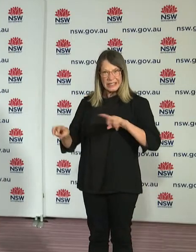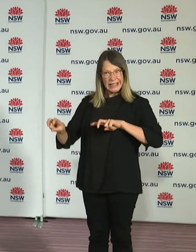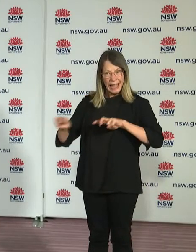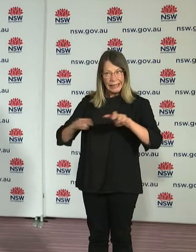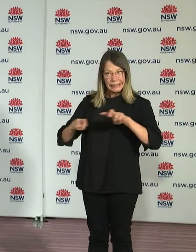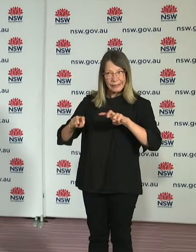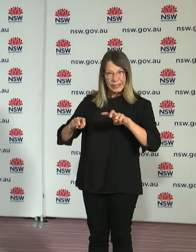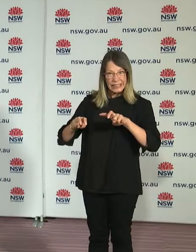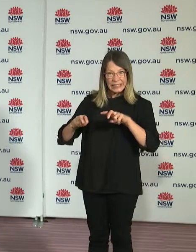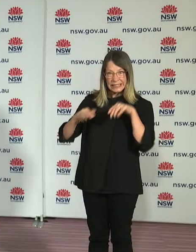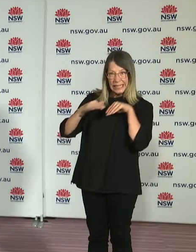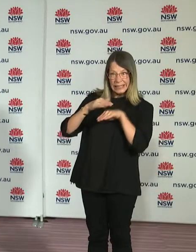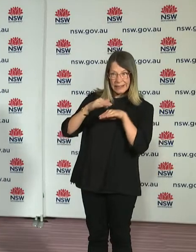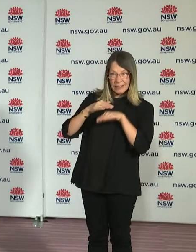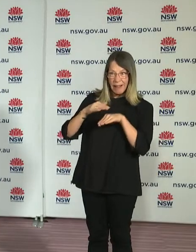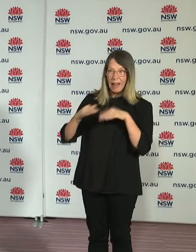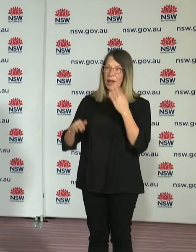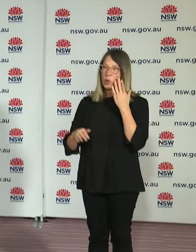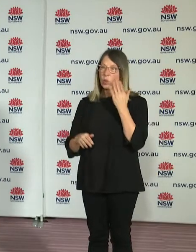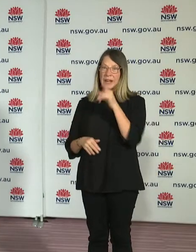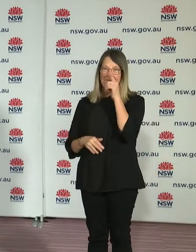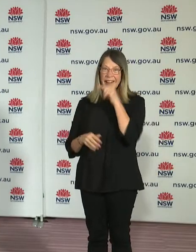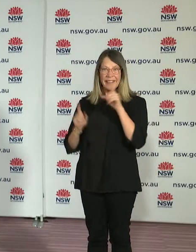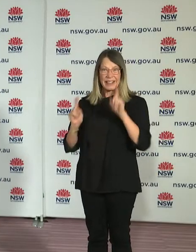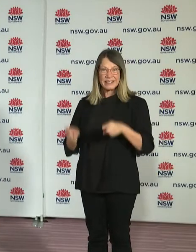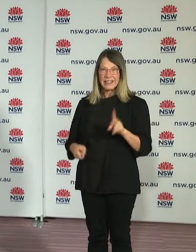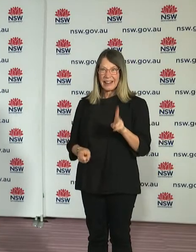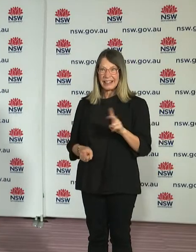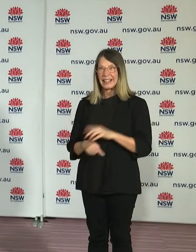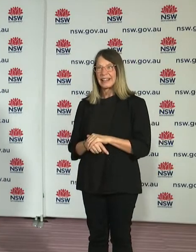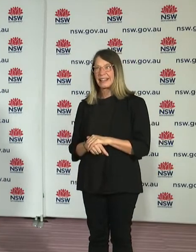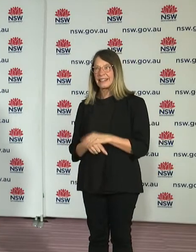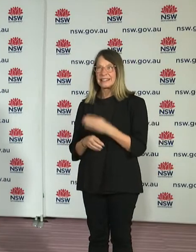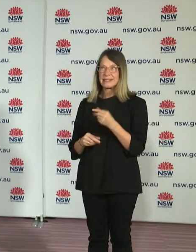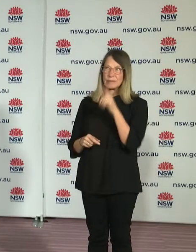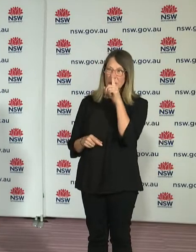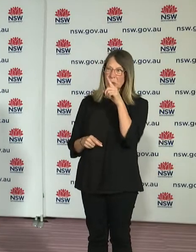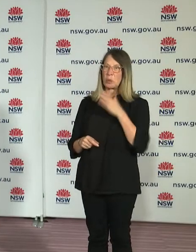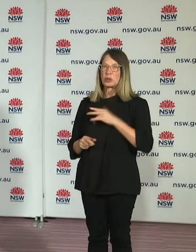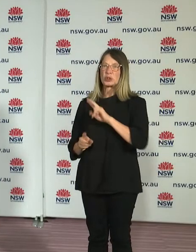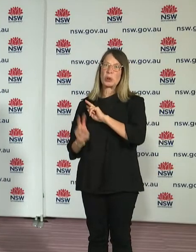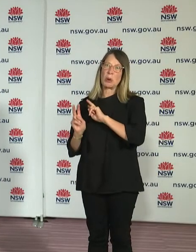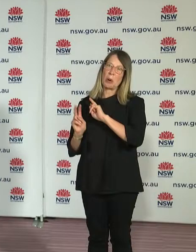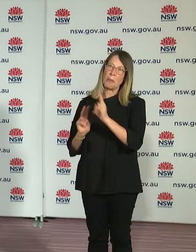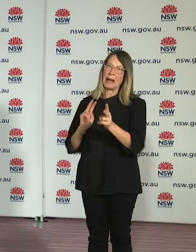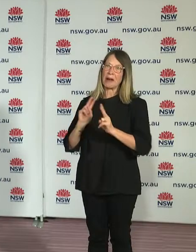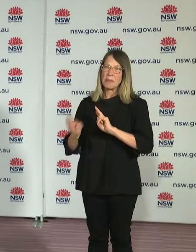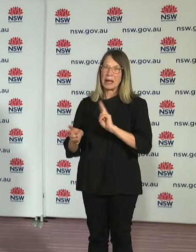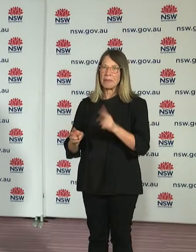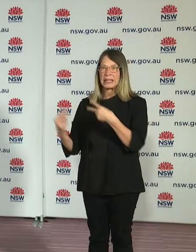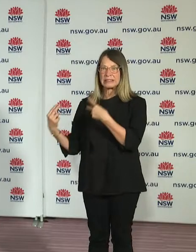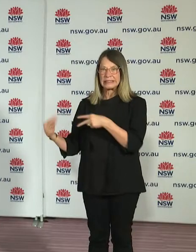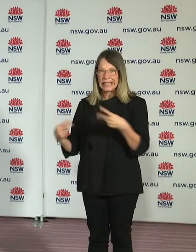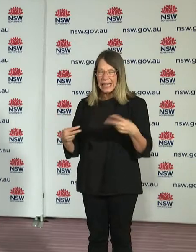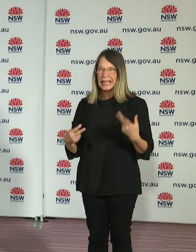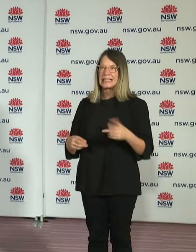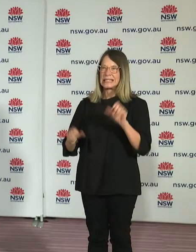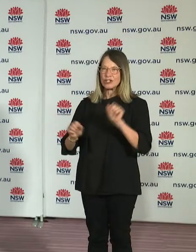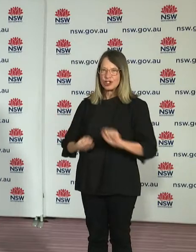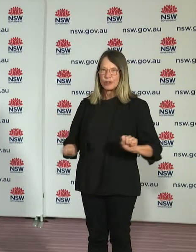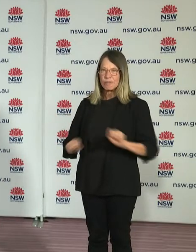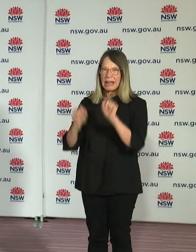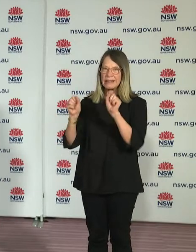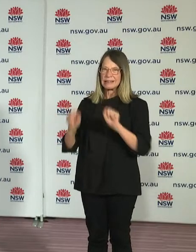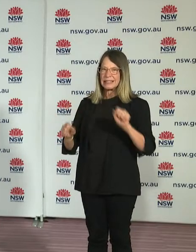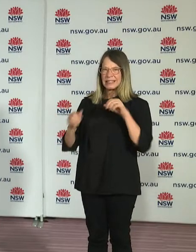from dance studios, gymnastics, indoor sports. The roadmap at 70 says non-vaccinated young people under 16 can only